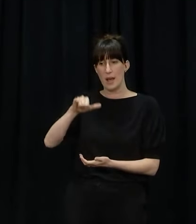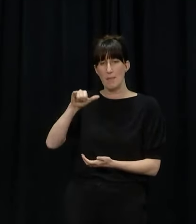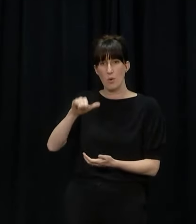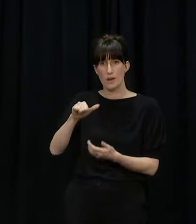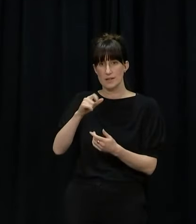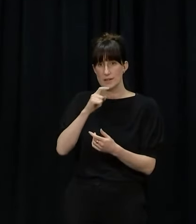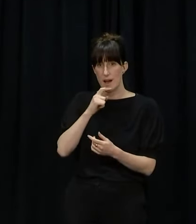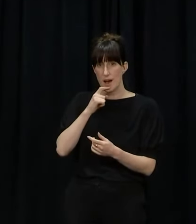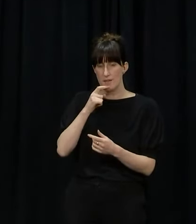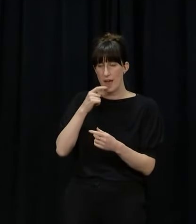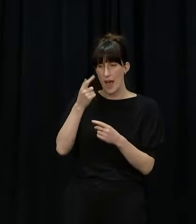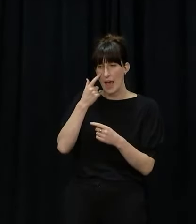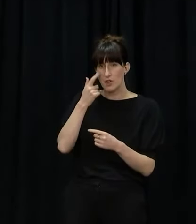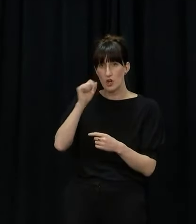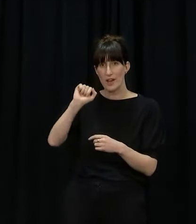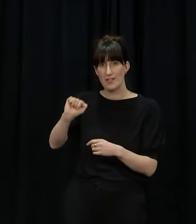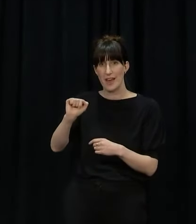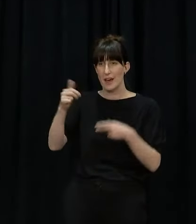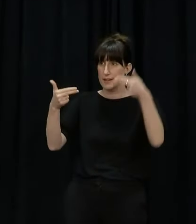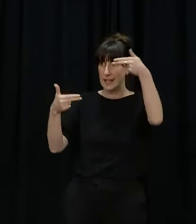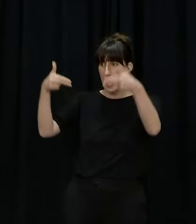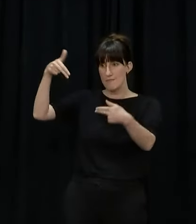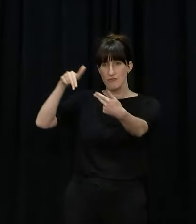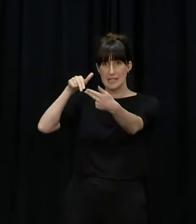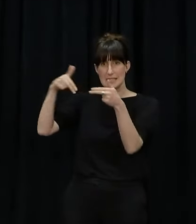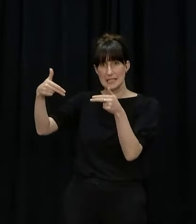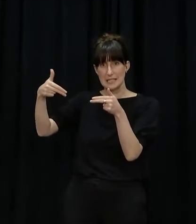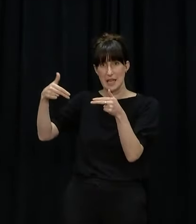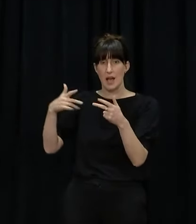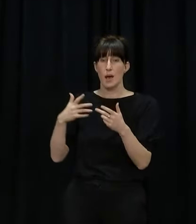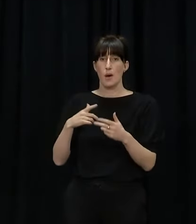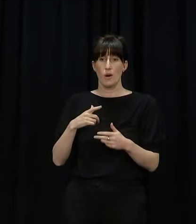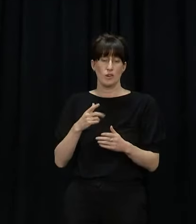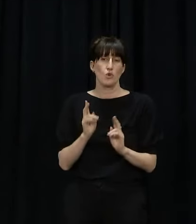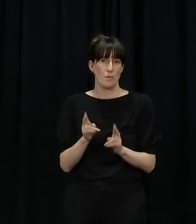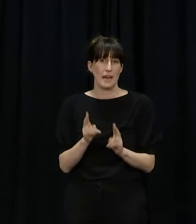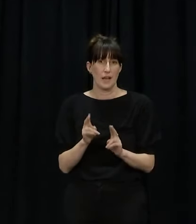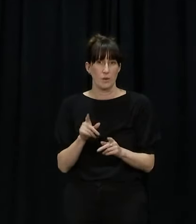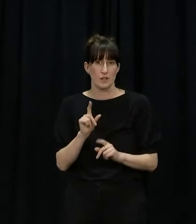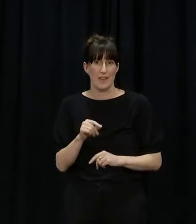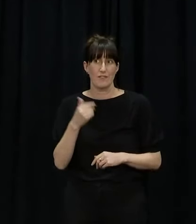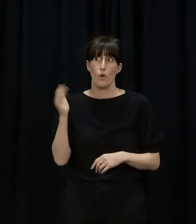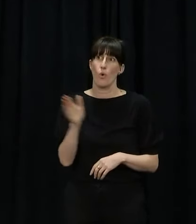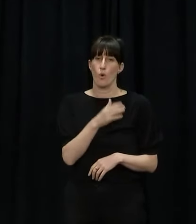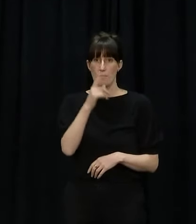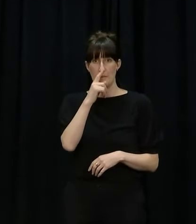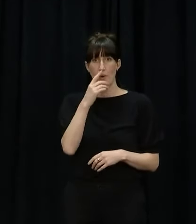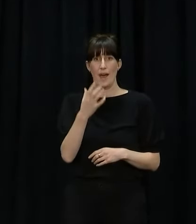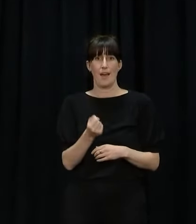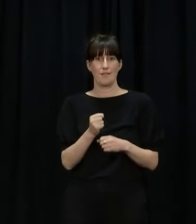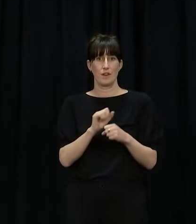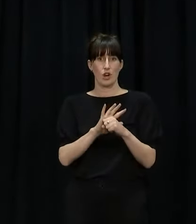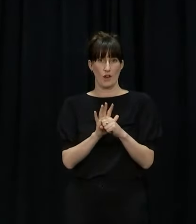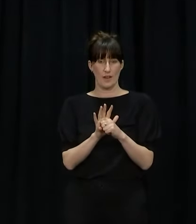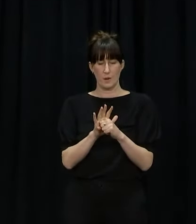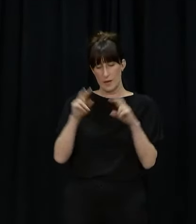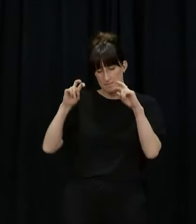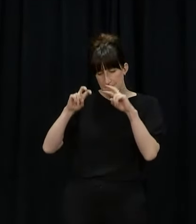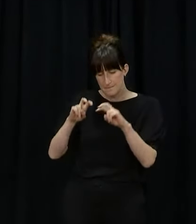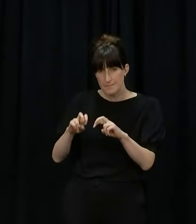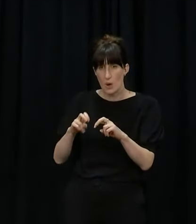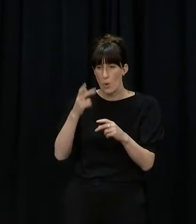with staff. This is our usual practice when we have a positive case in a facility. 3 areas of interest were